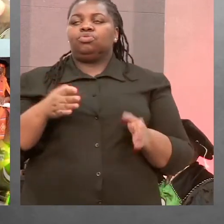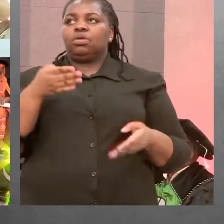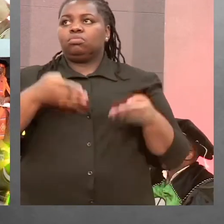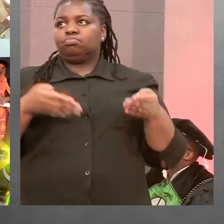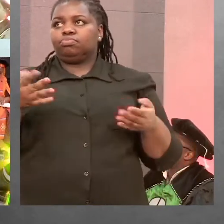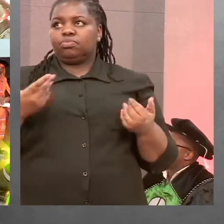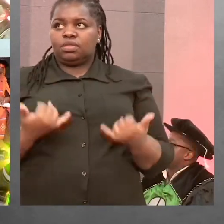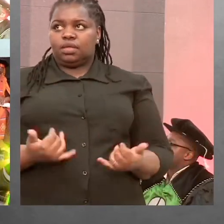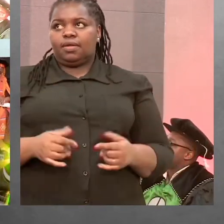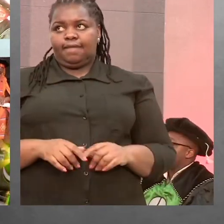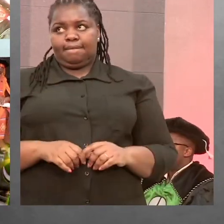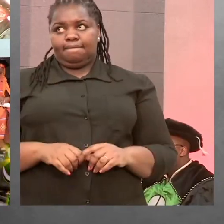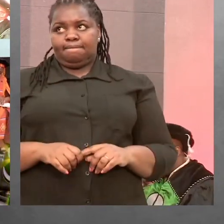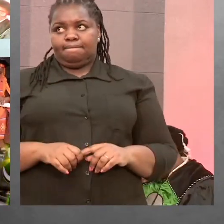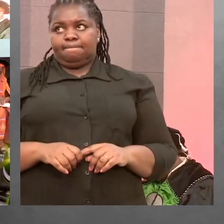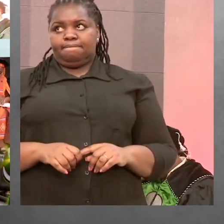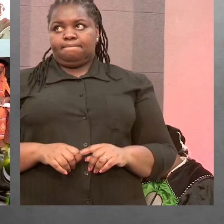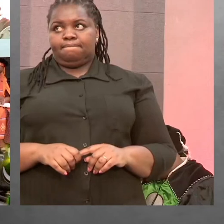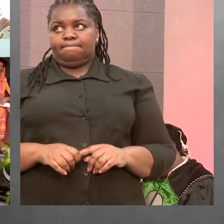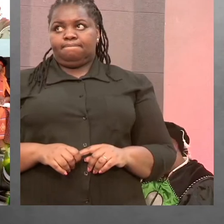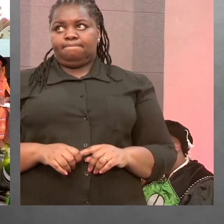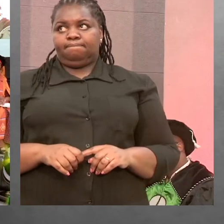here.